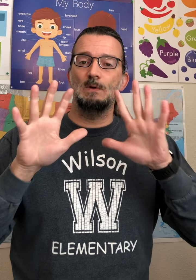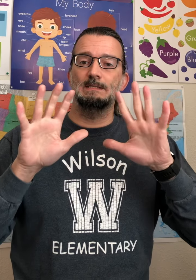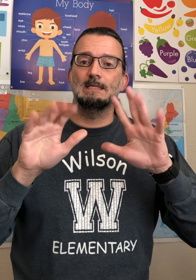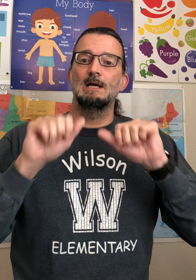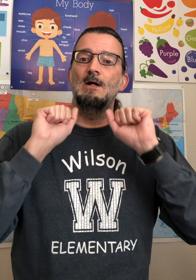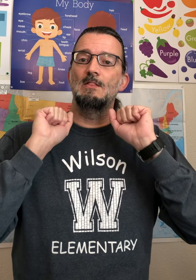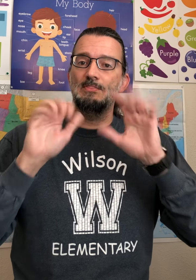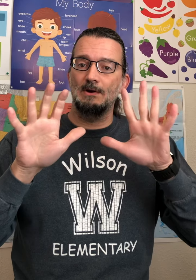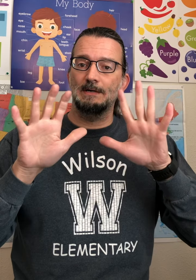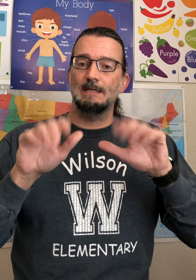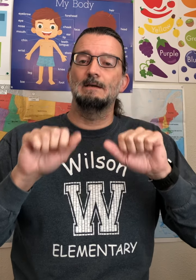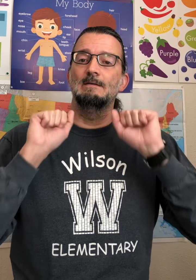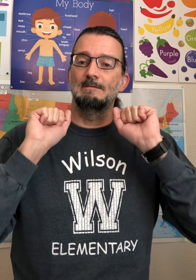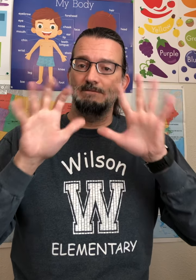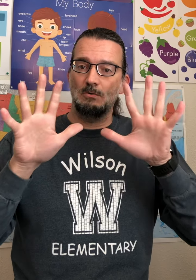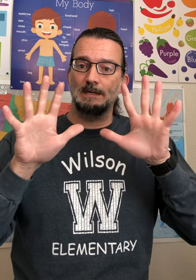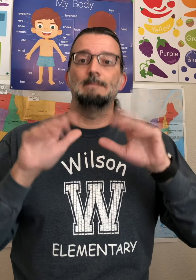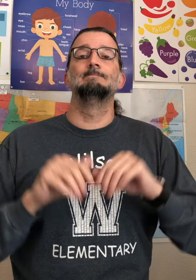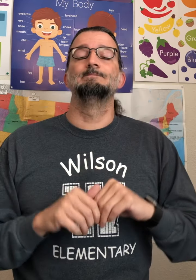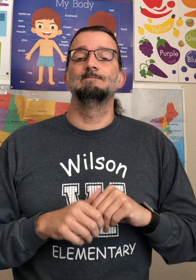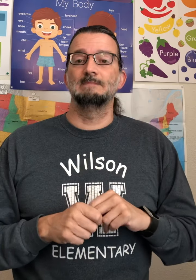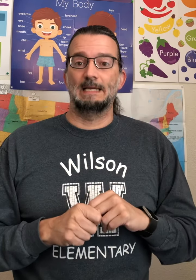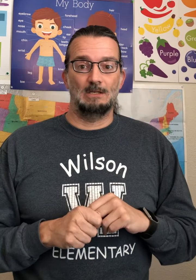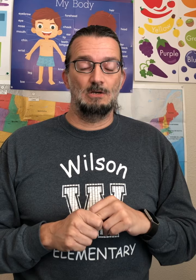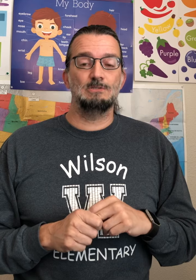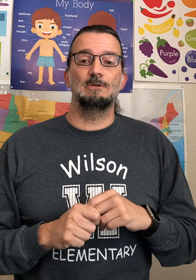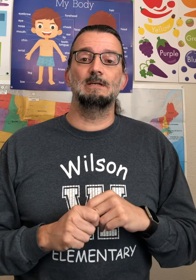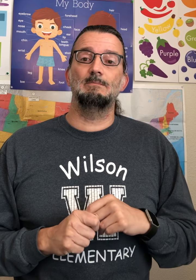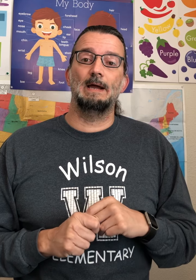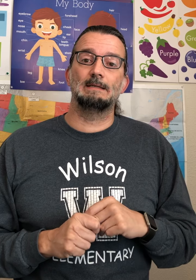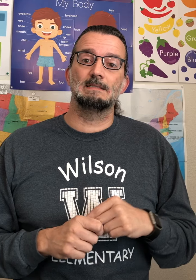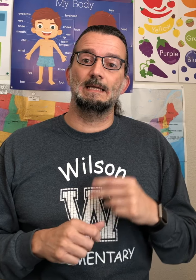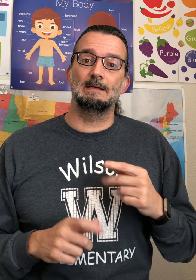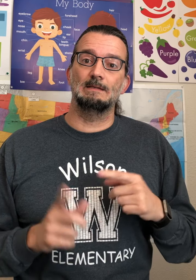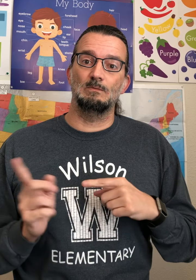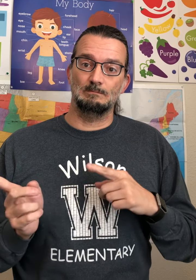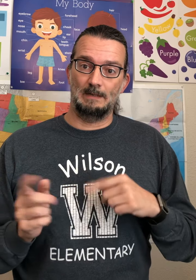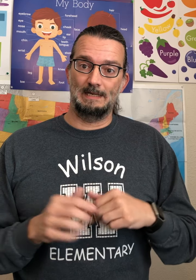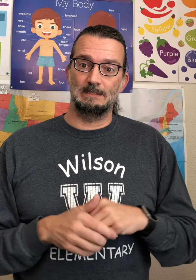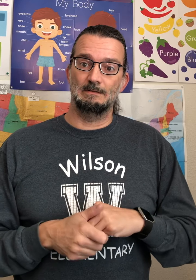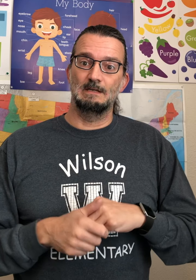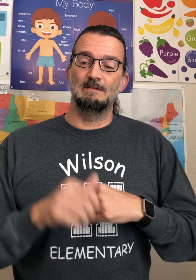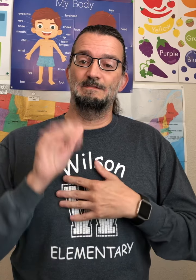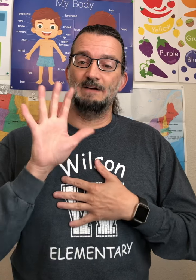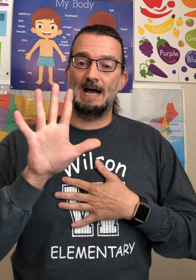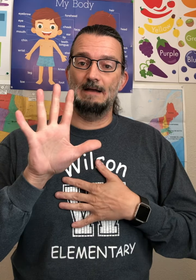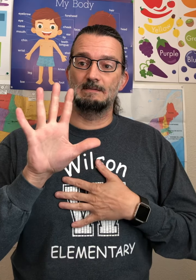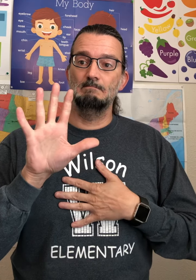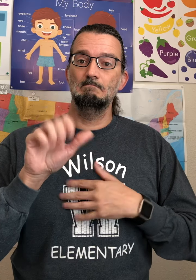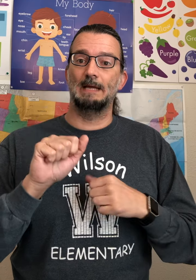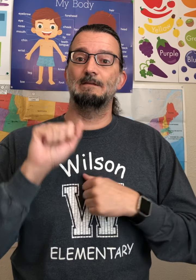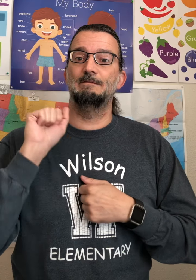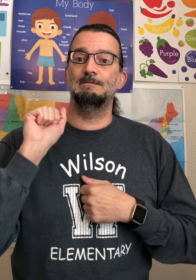20, 30, 40. And also you can practice counting by your fives, like